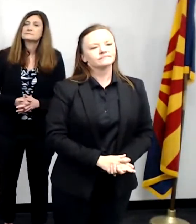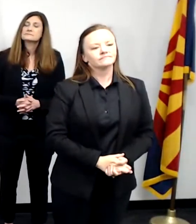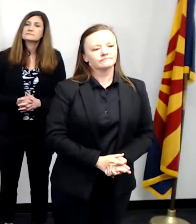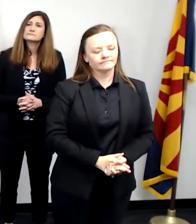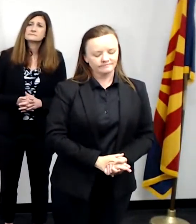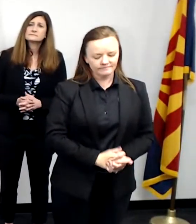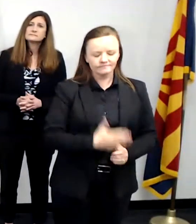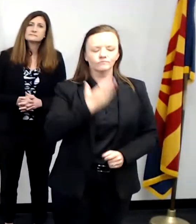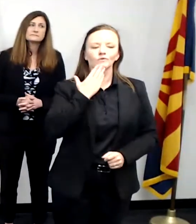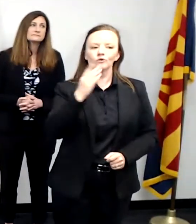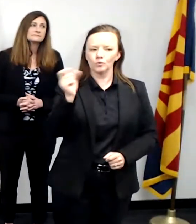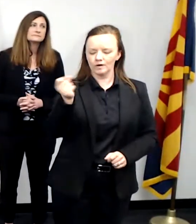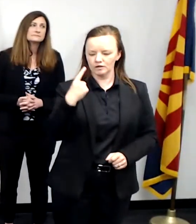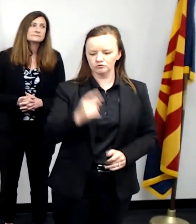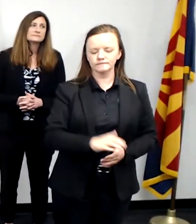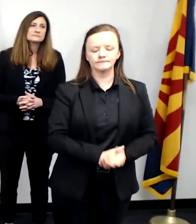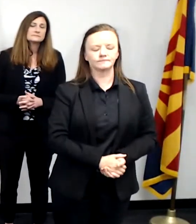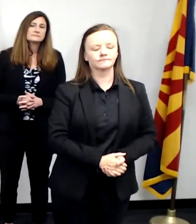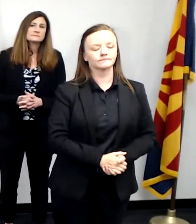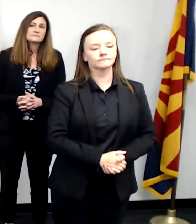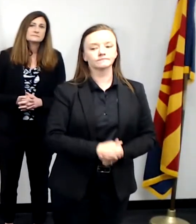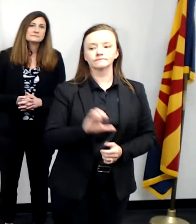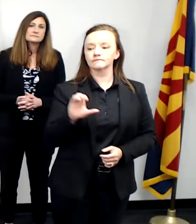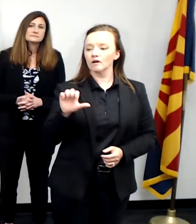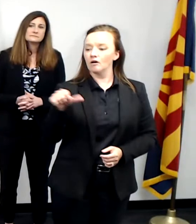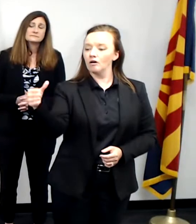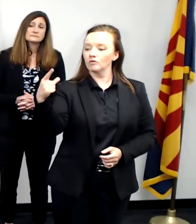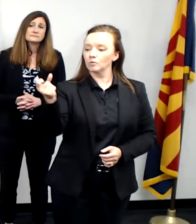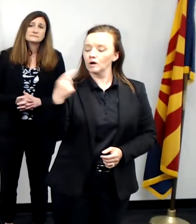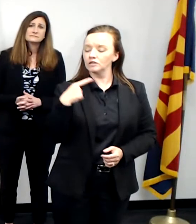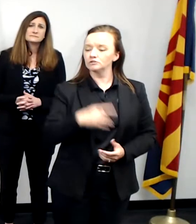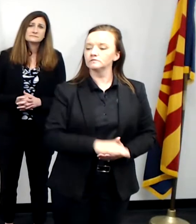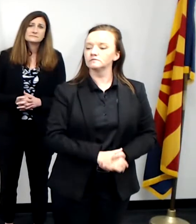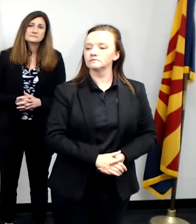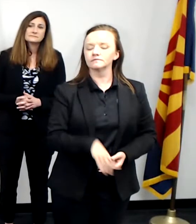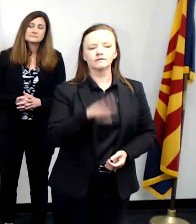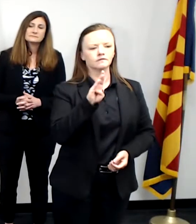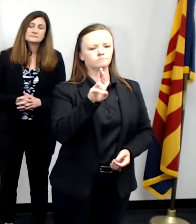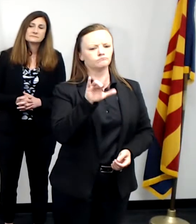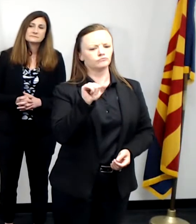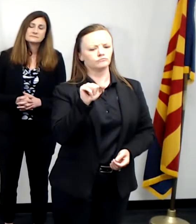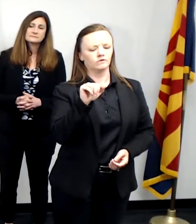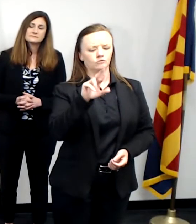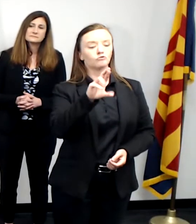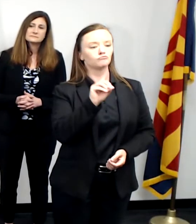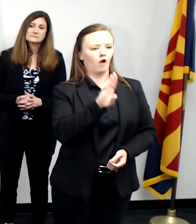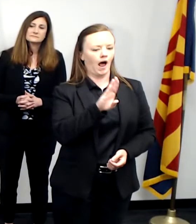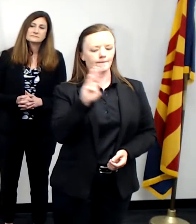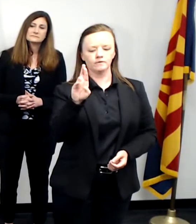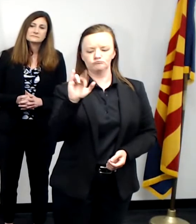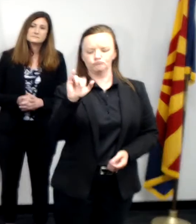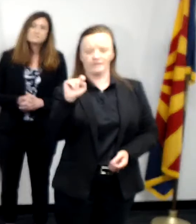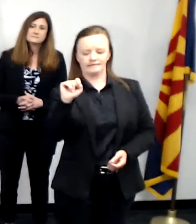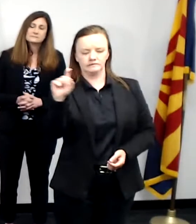Okay, good question. Another question, Chad? Rob Britt has a question. Rob, your microphone is